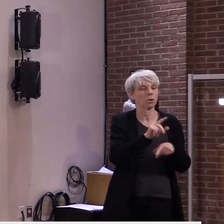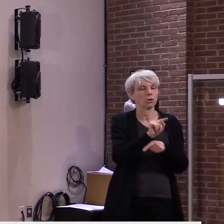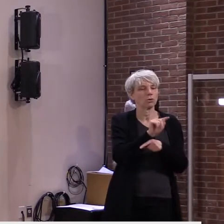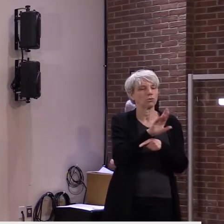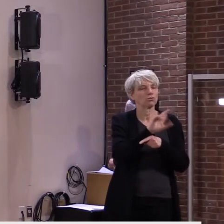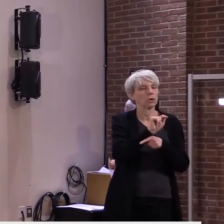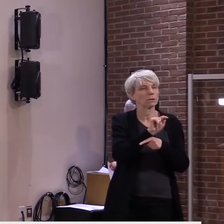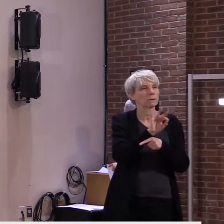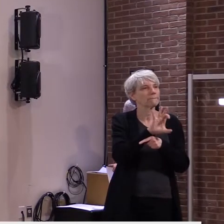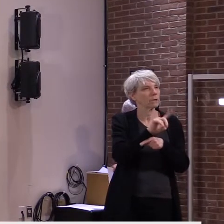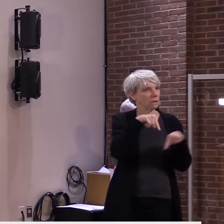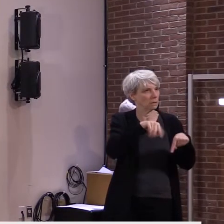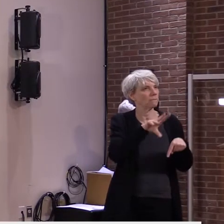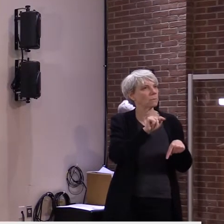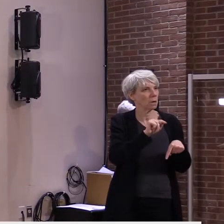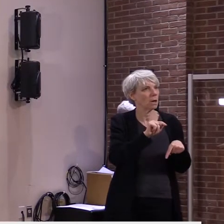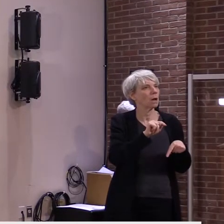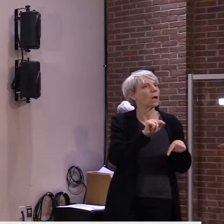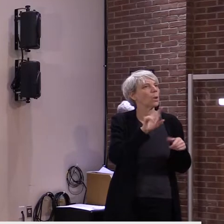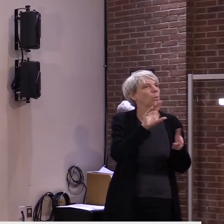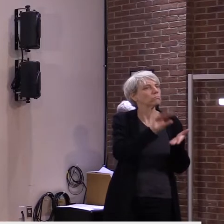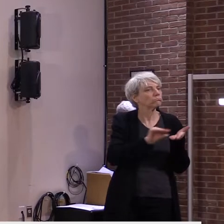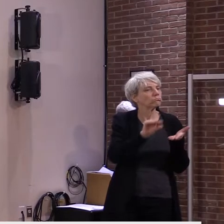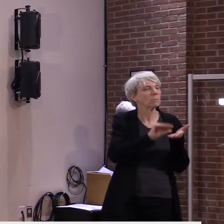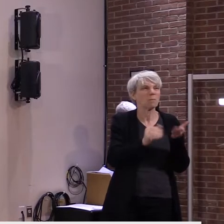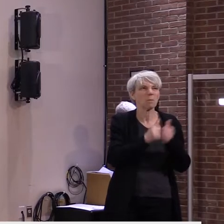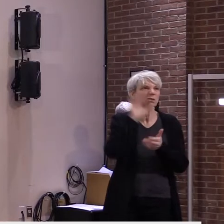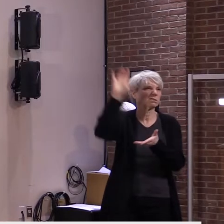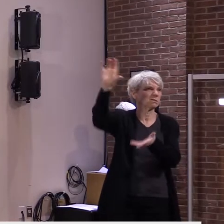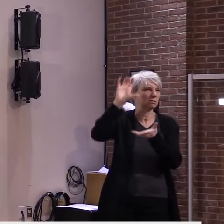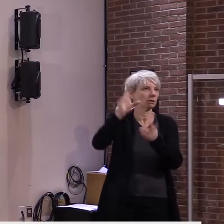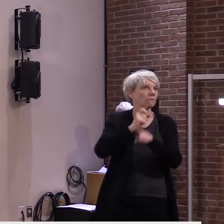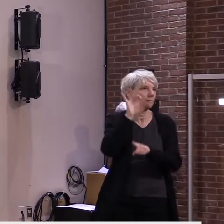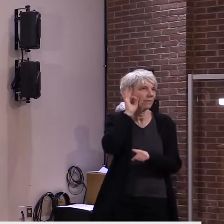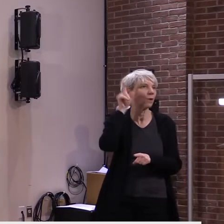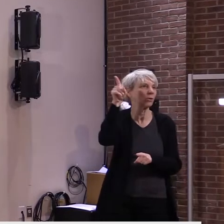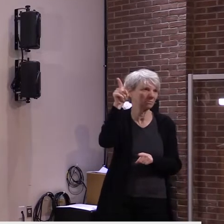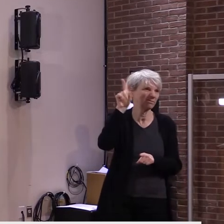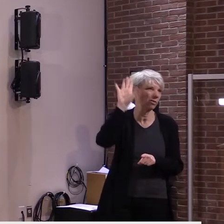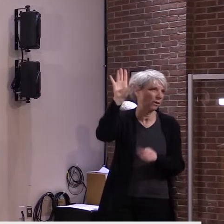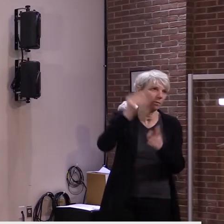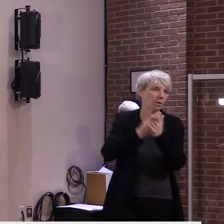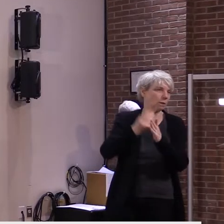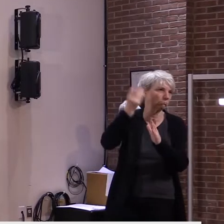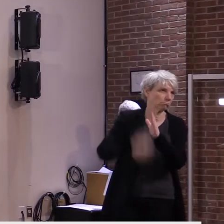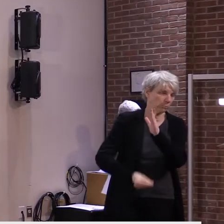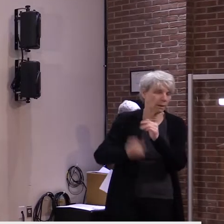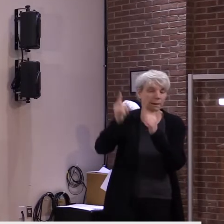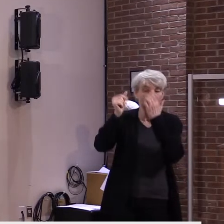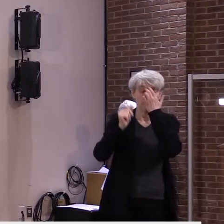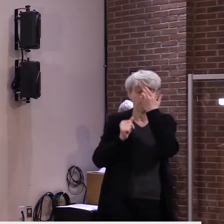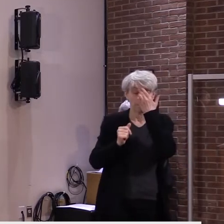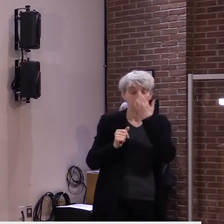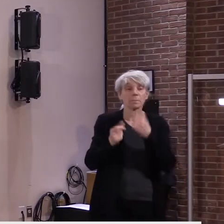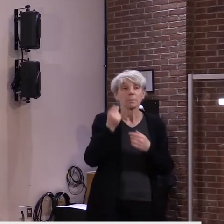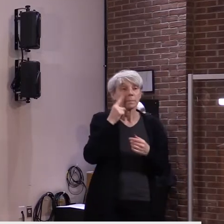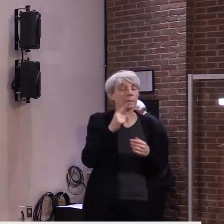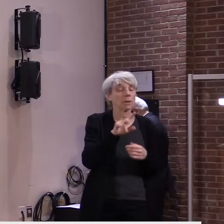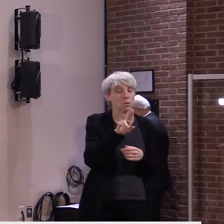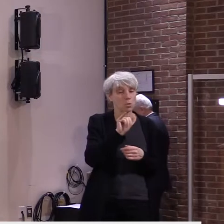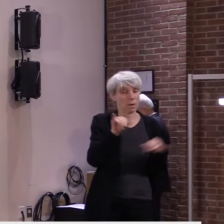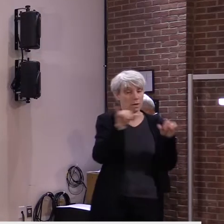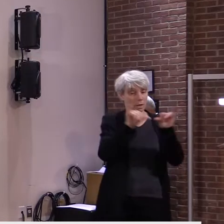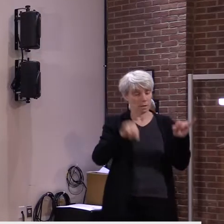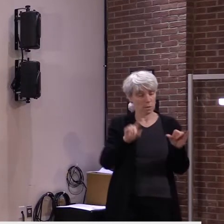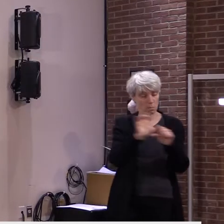certainly we're wanting to be very mindful of those. The problem is the system, you know, certainly identifies overpayments, and we can put